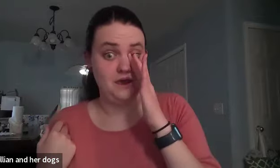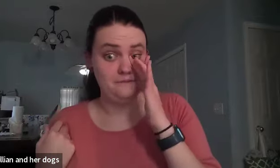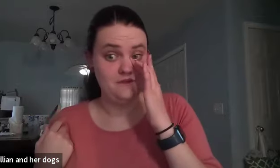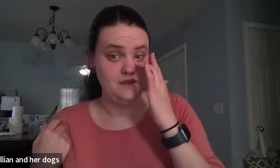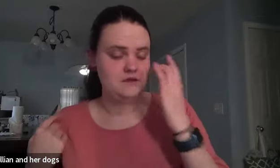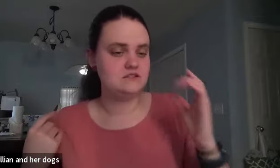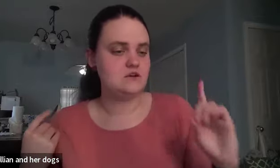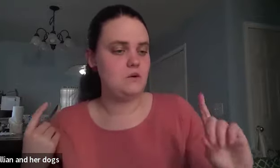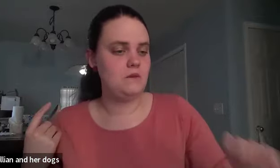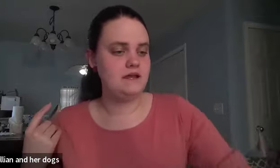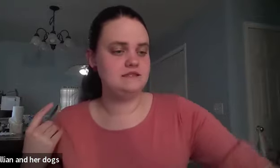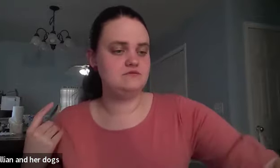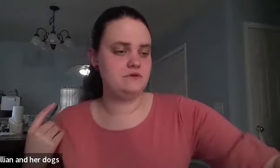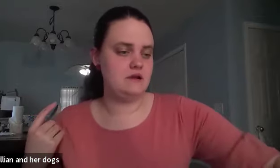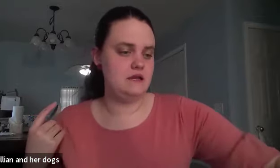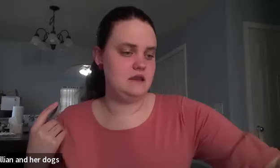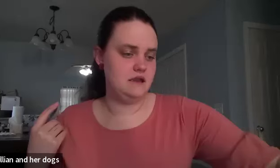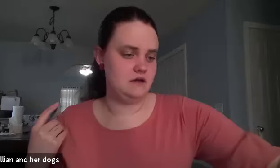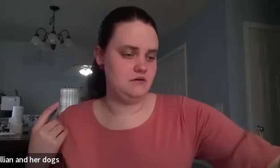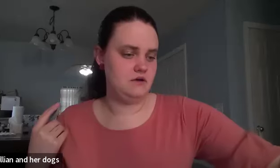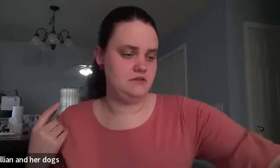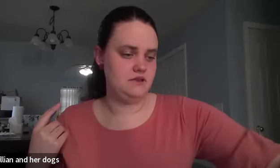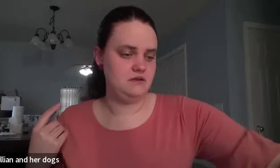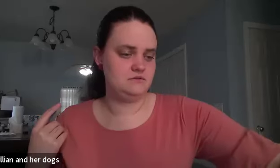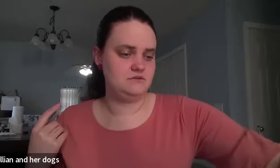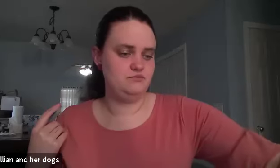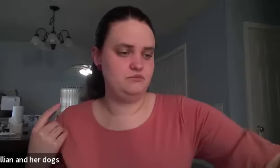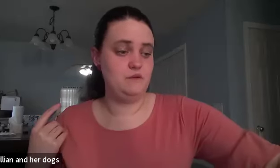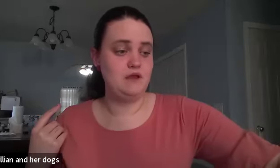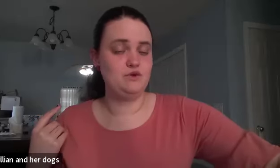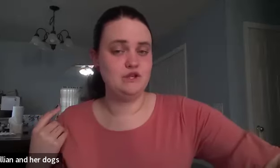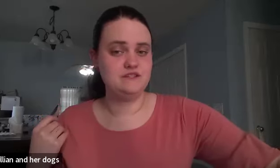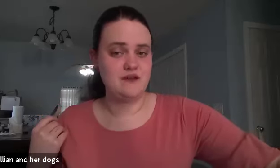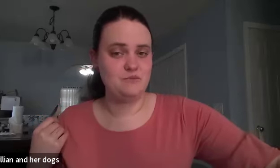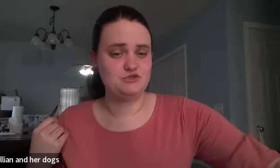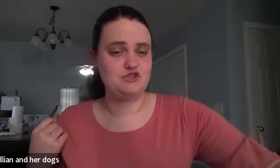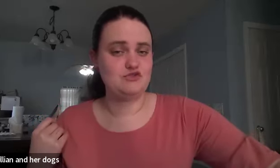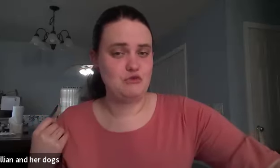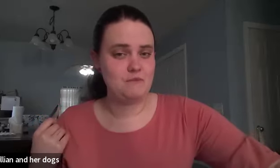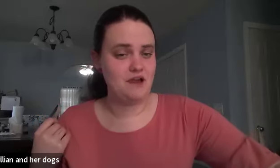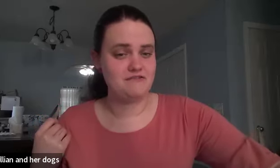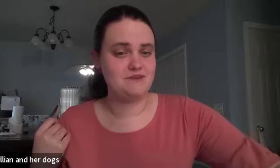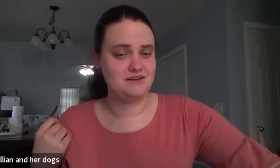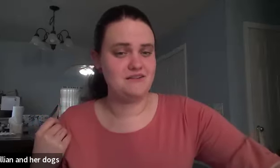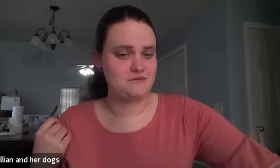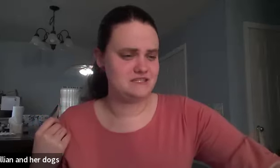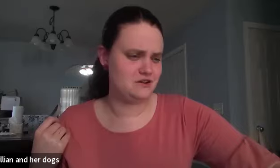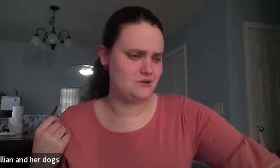Okay. So let's for right now, I think, because we made really good time, which was throwing me off. I'm not gonna lie. I was staring